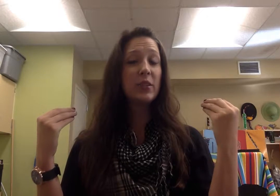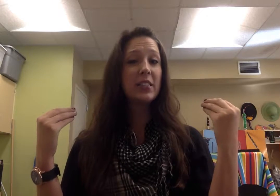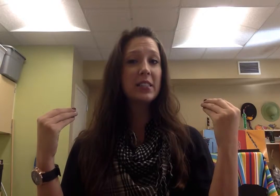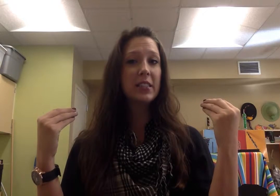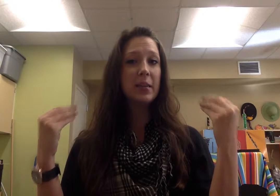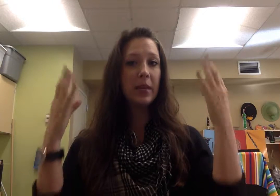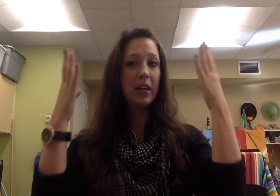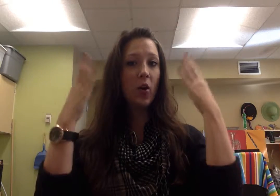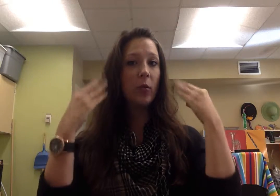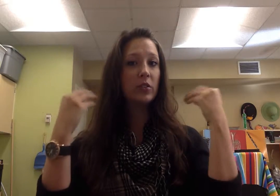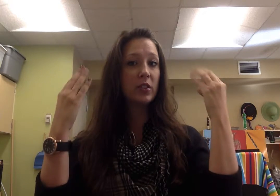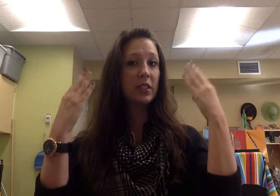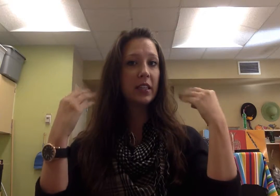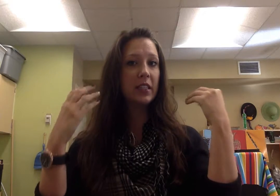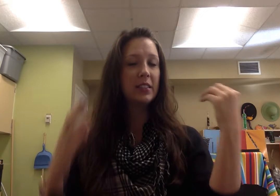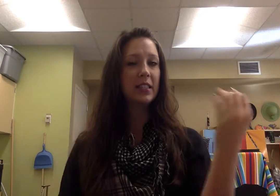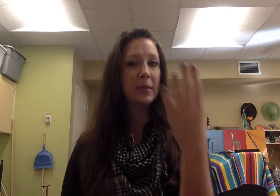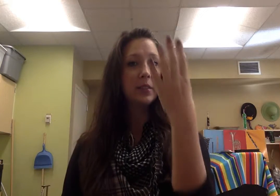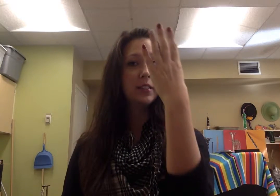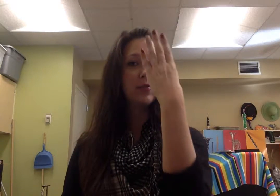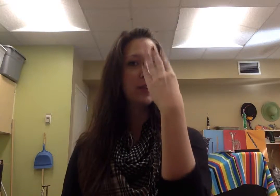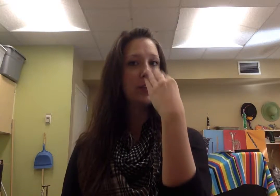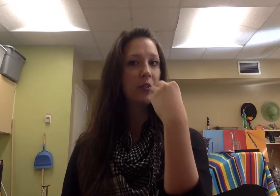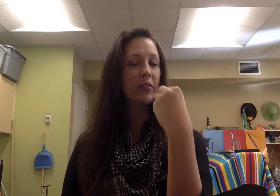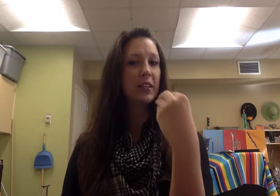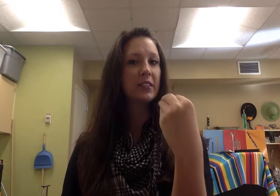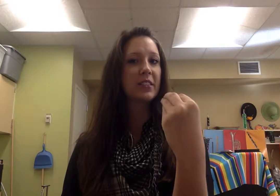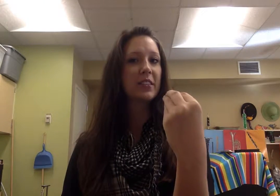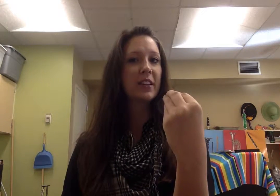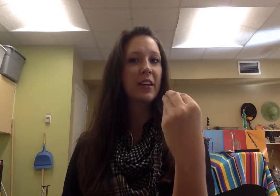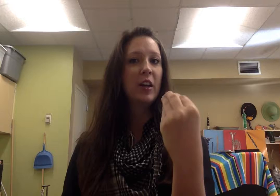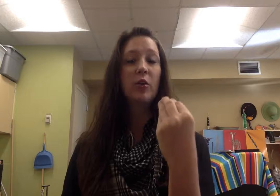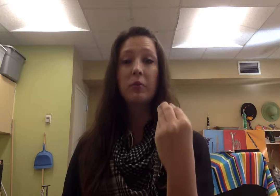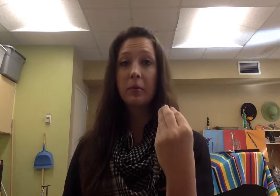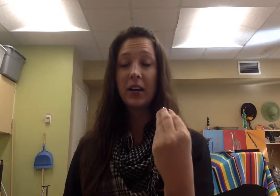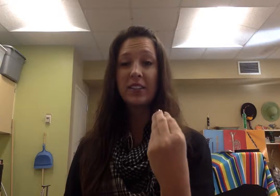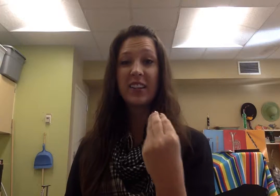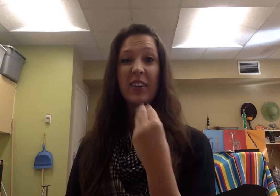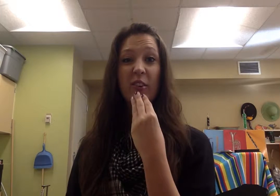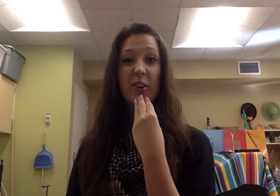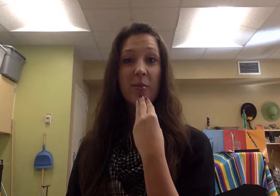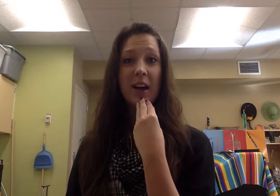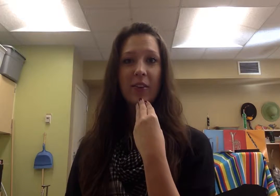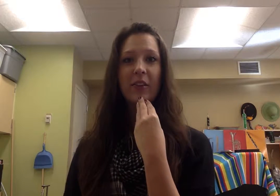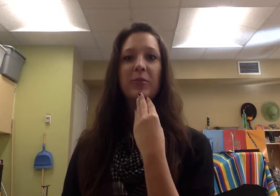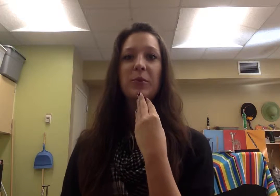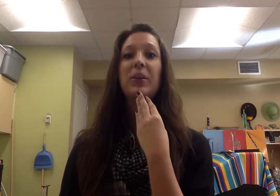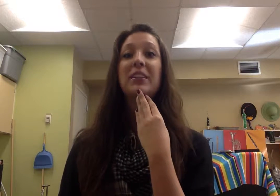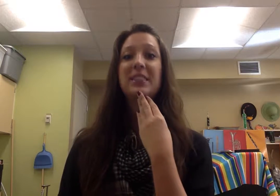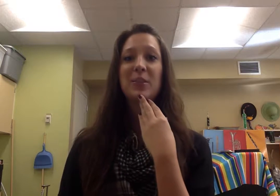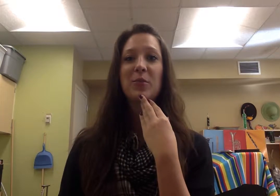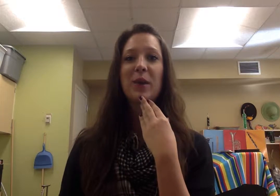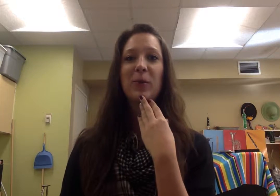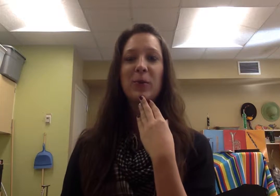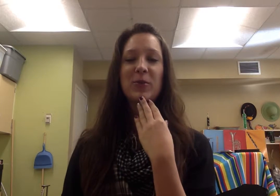is sleep, and it almost looks like this, except it's in front of your face. Remember not to cover your mouth, because we want to see your mouth when you're